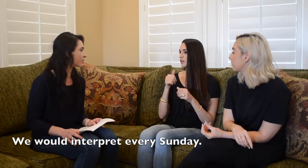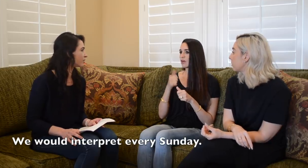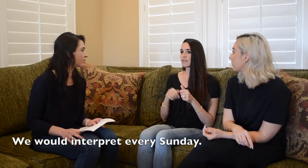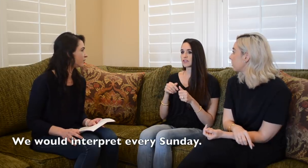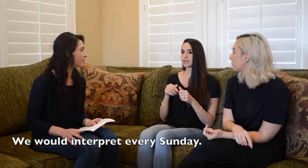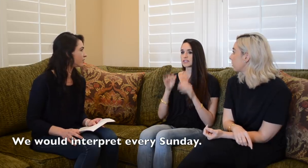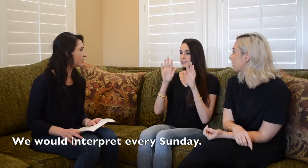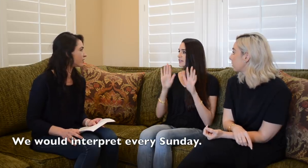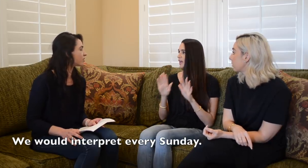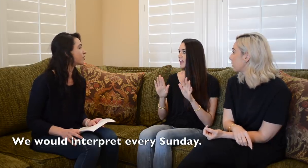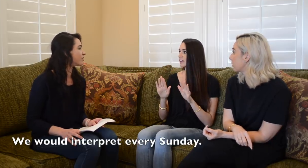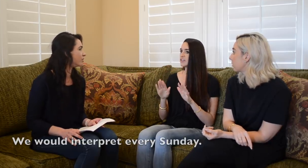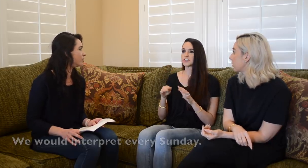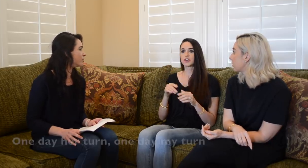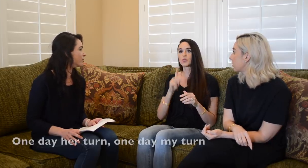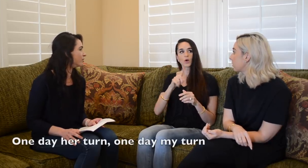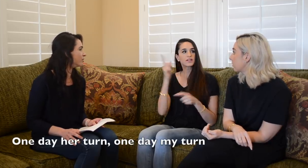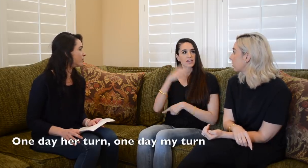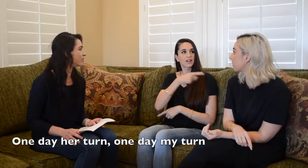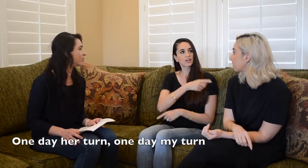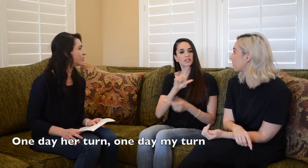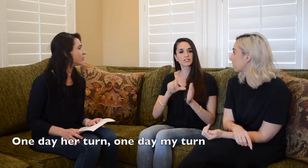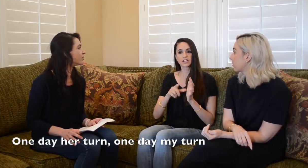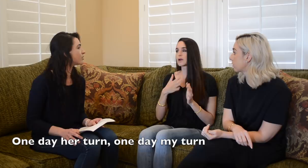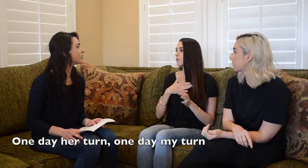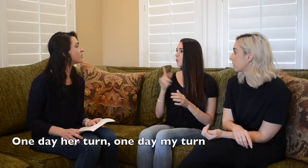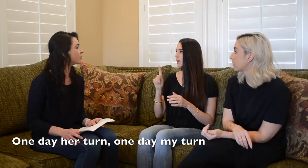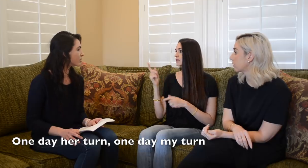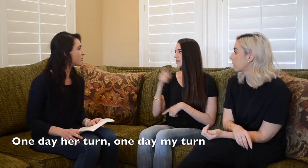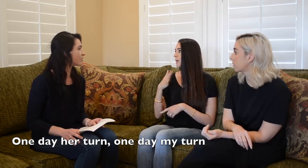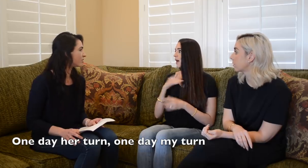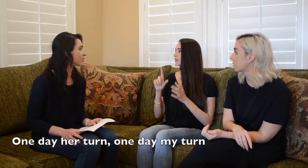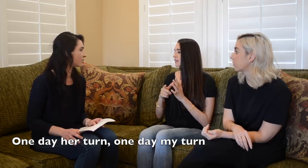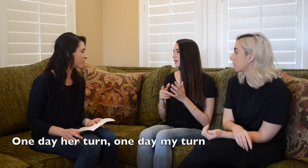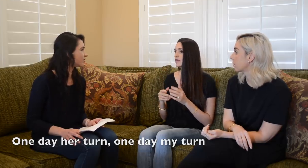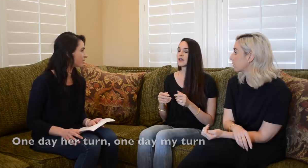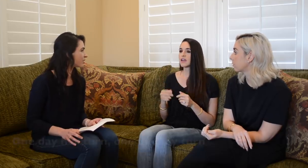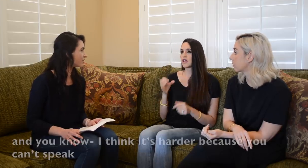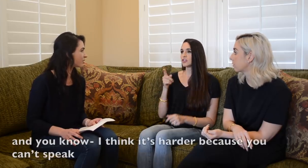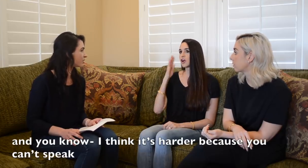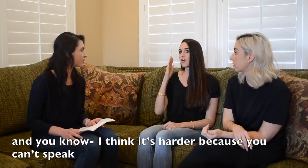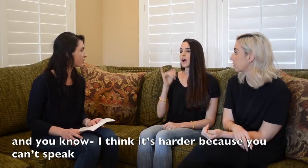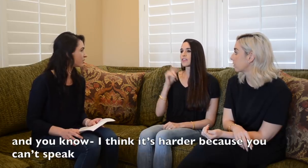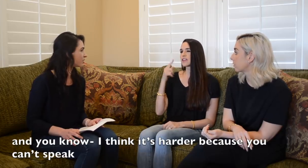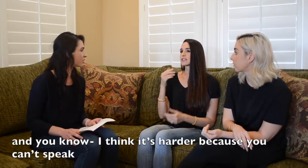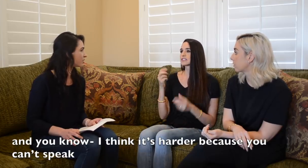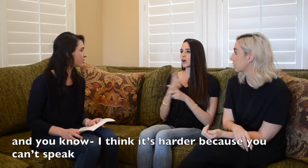know, every Sunday. So one day her turn, one day my turn. And, you know, I think it's